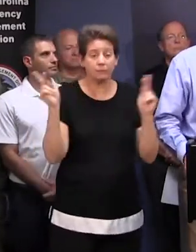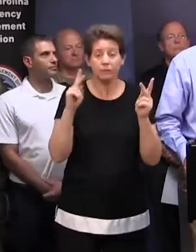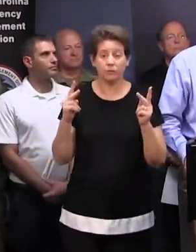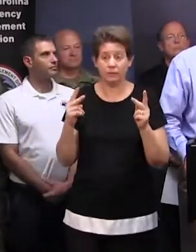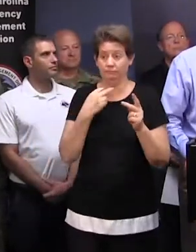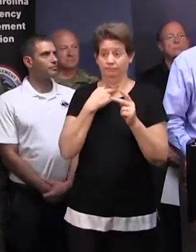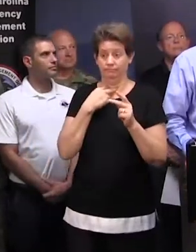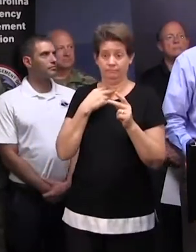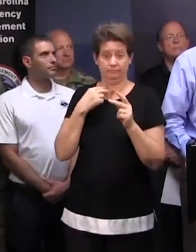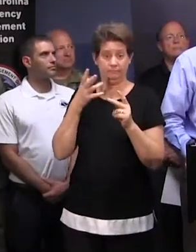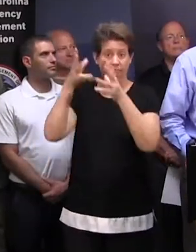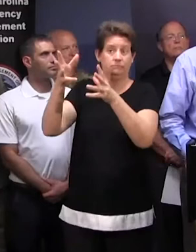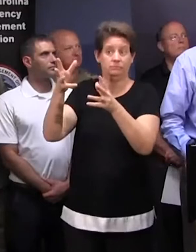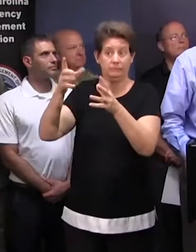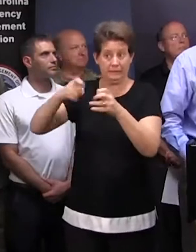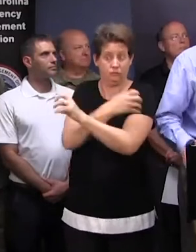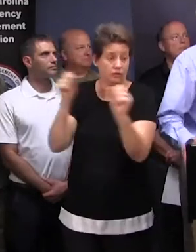and need to be rescued? Are so far or anything?